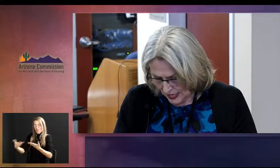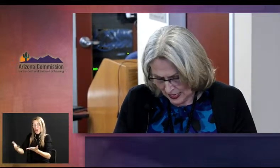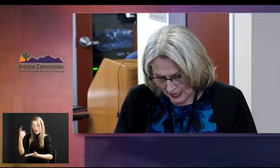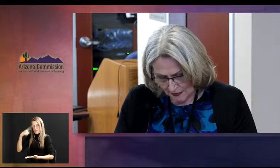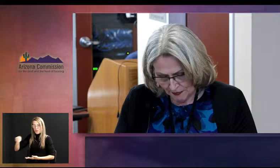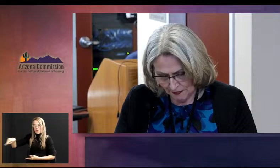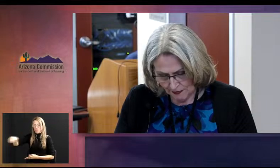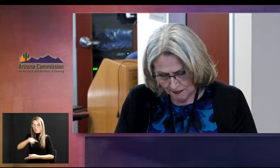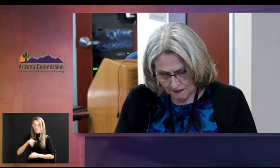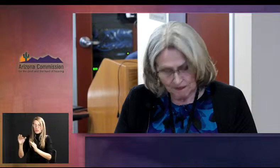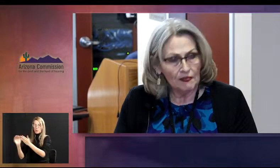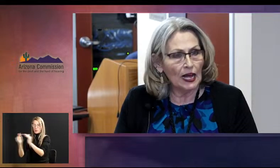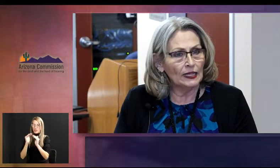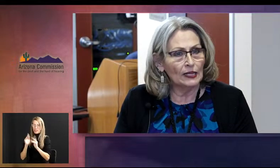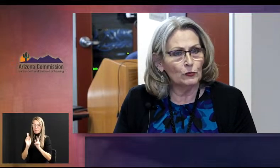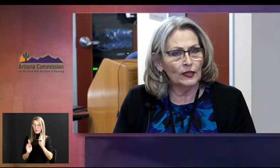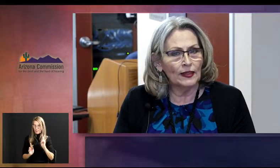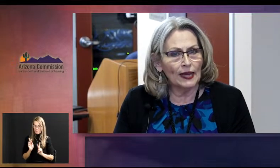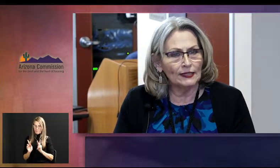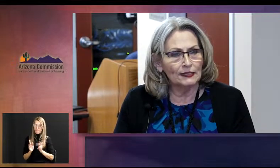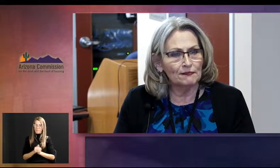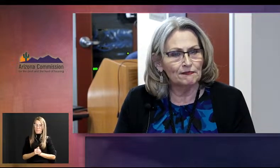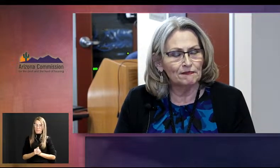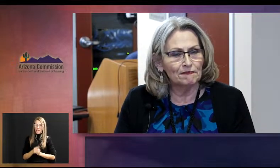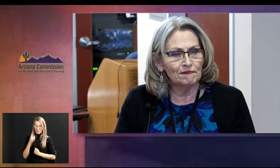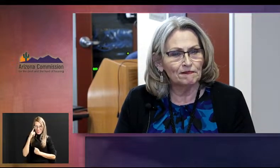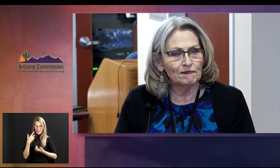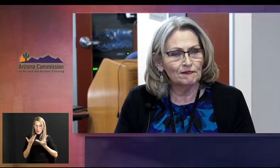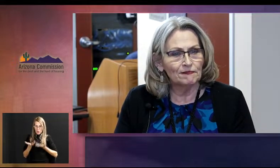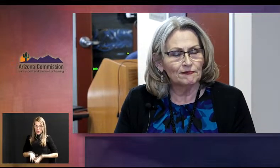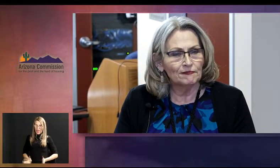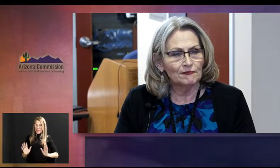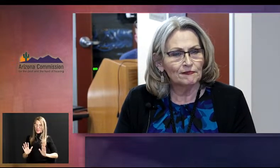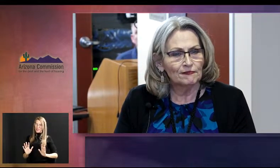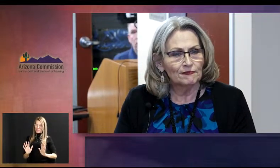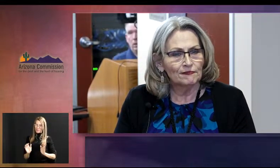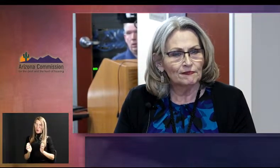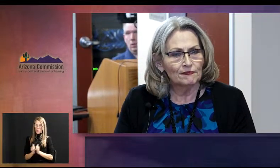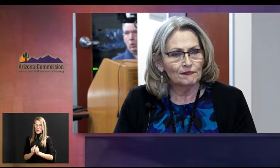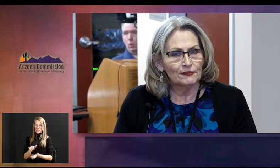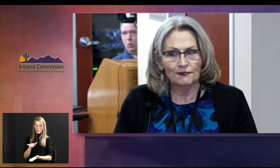And I think I'll end with that.